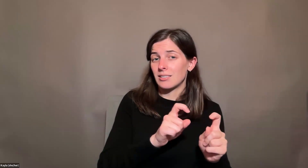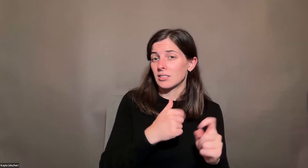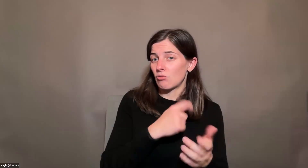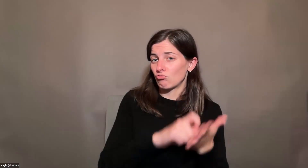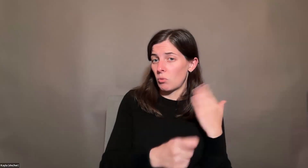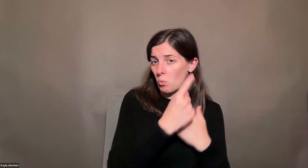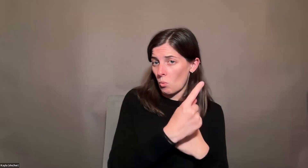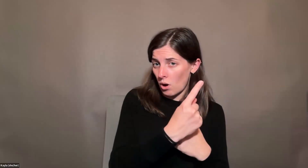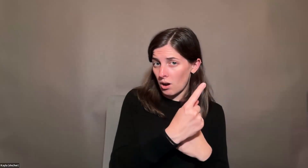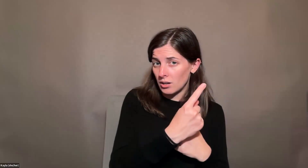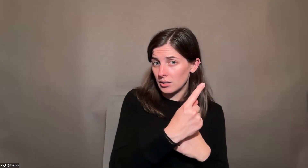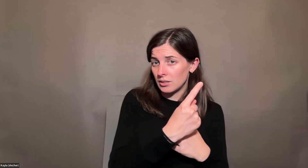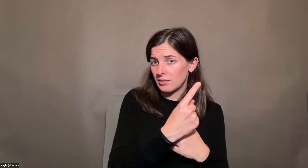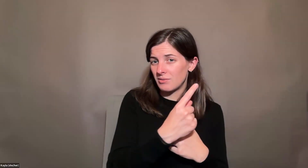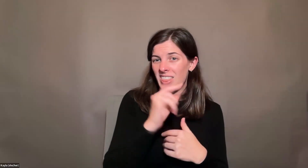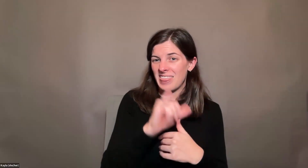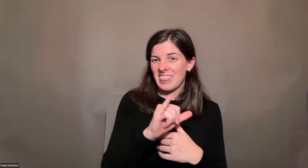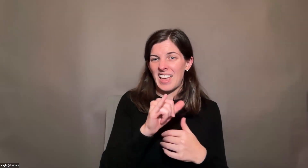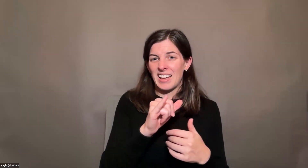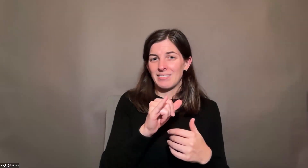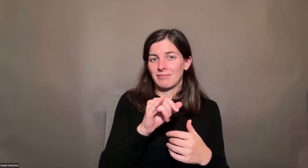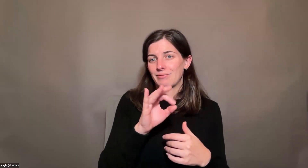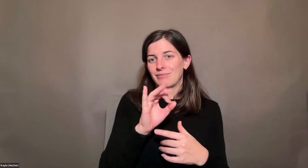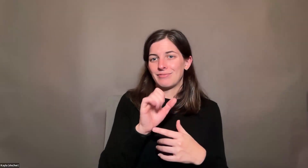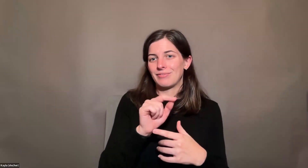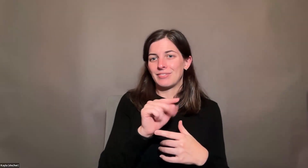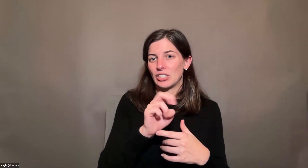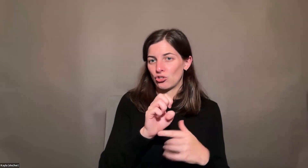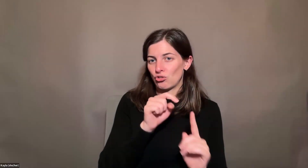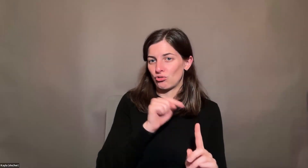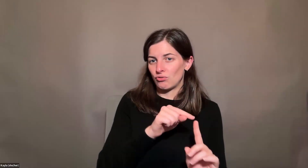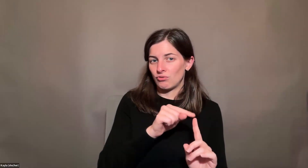regarding the feature post. So here it is,